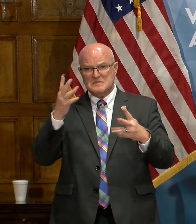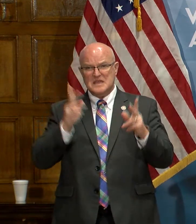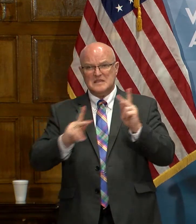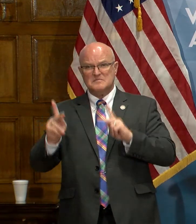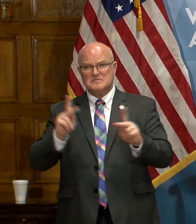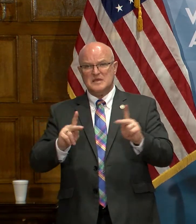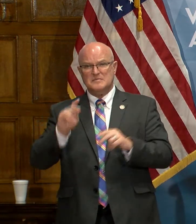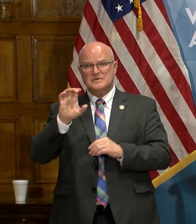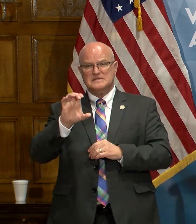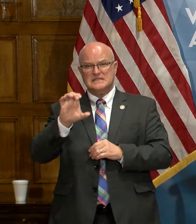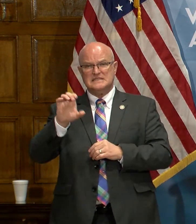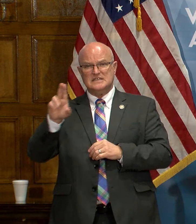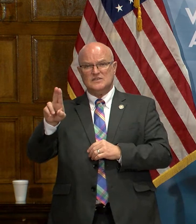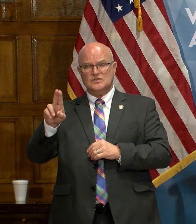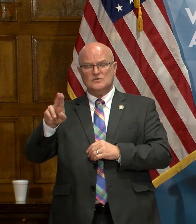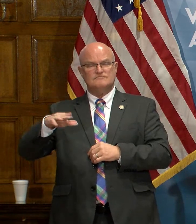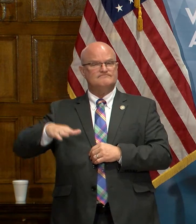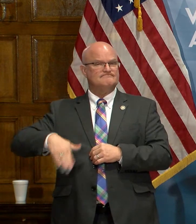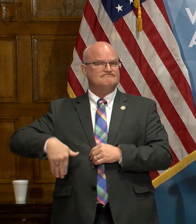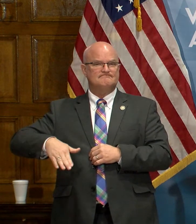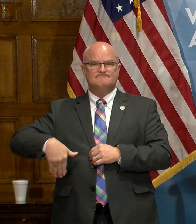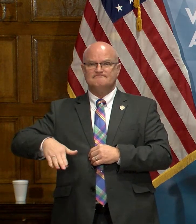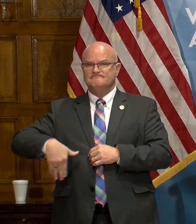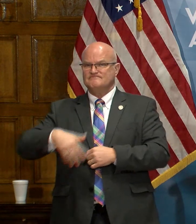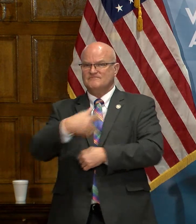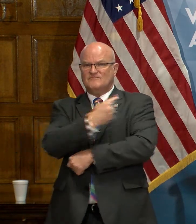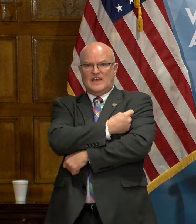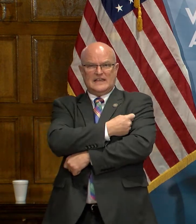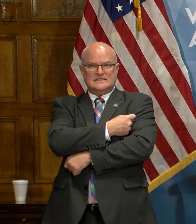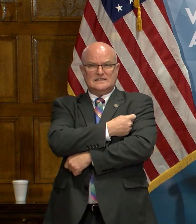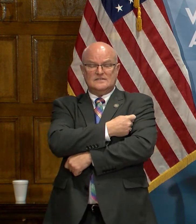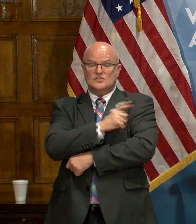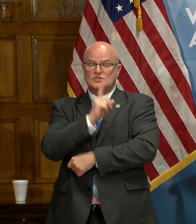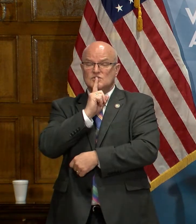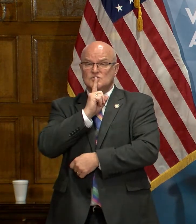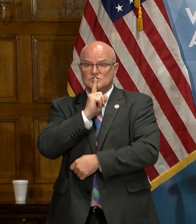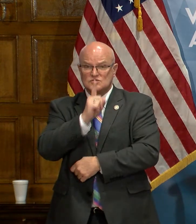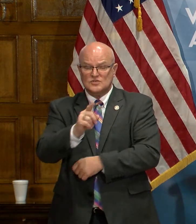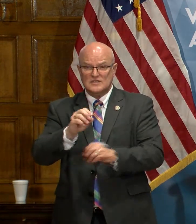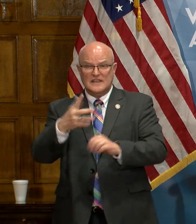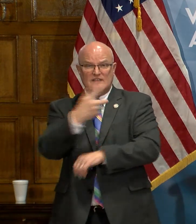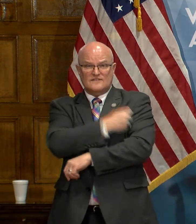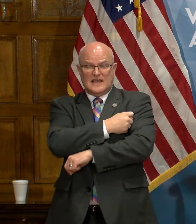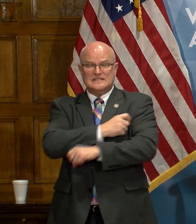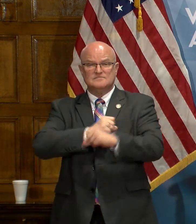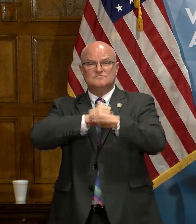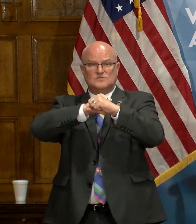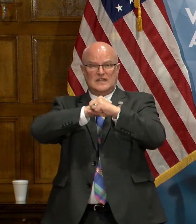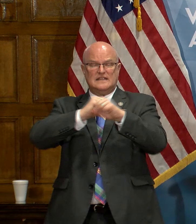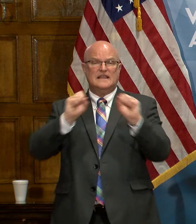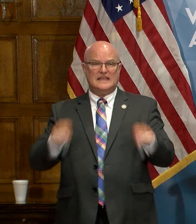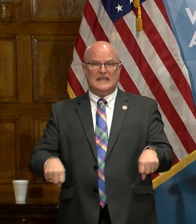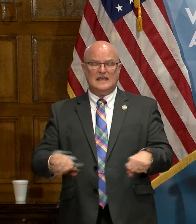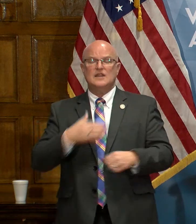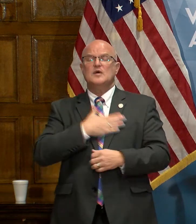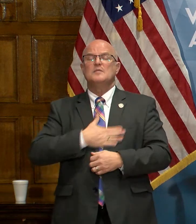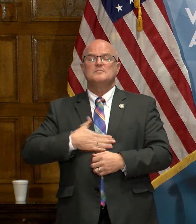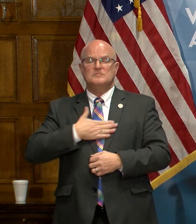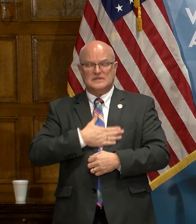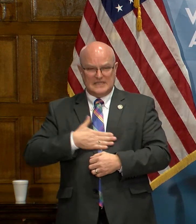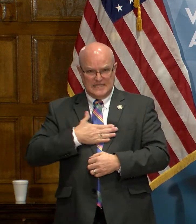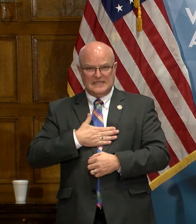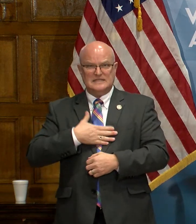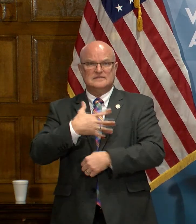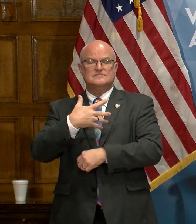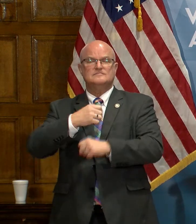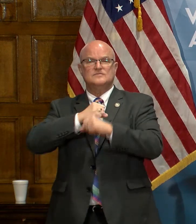critical care are not vaccinated. Clearly, the vaccines provide protection. Please consider protecting